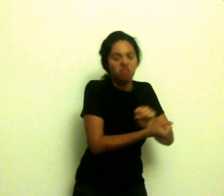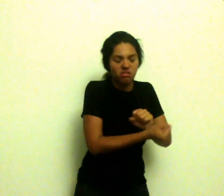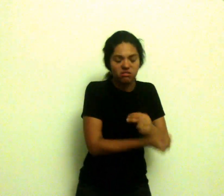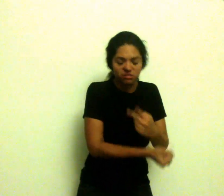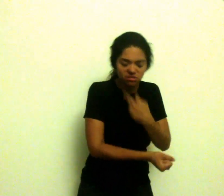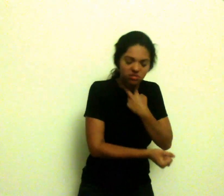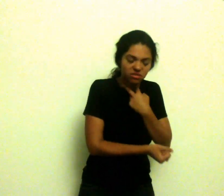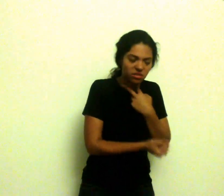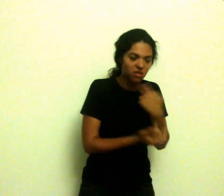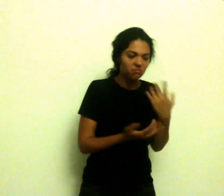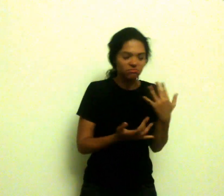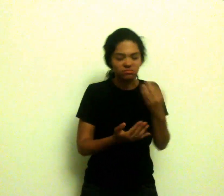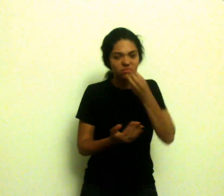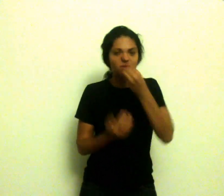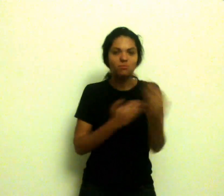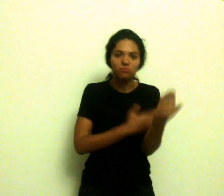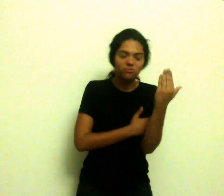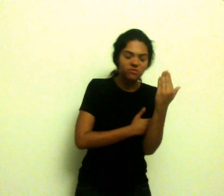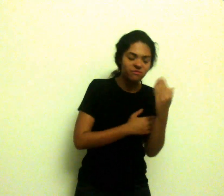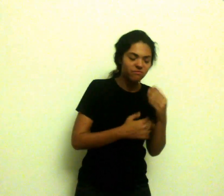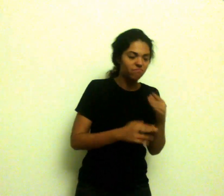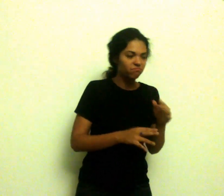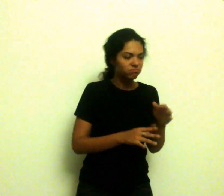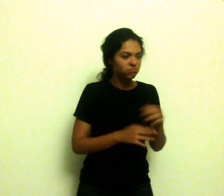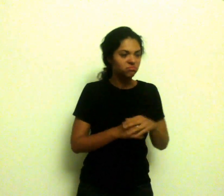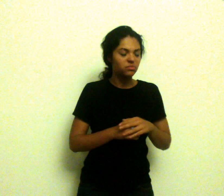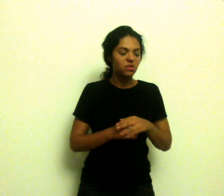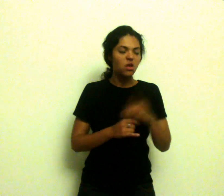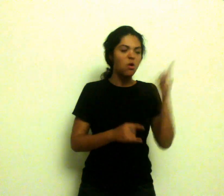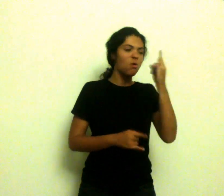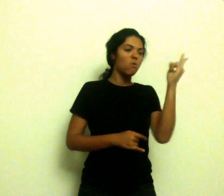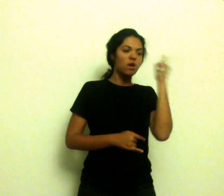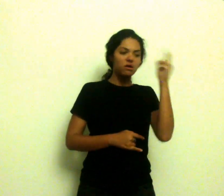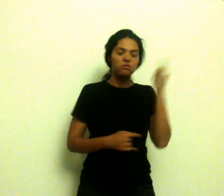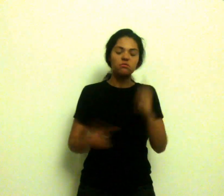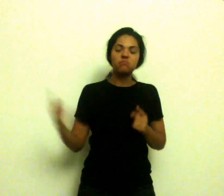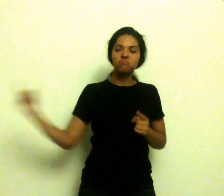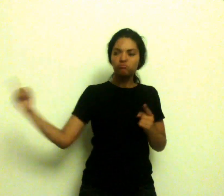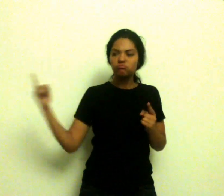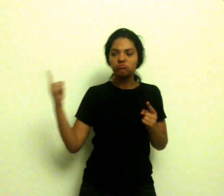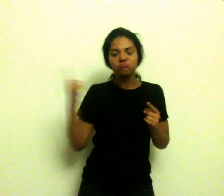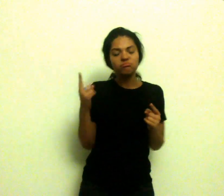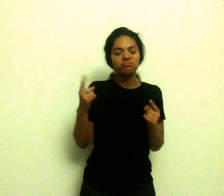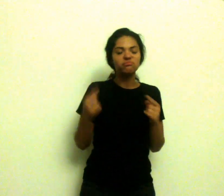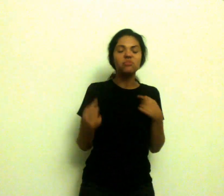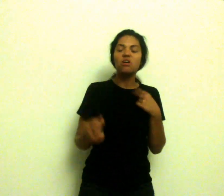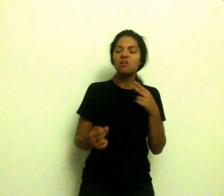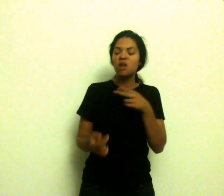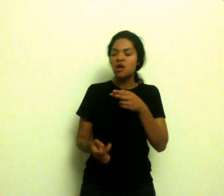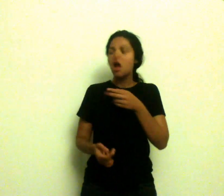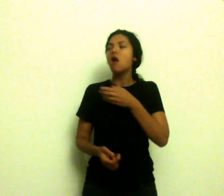made the mistake of commenting to the waiter, representing the Spirit of the Age, how tasty the milk